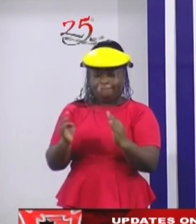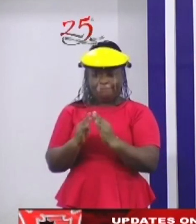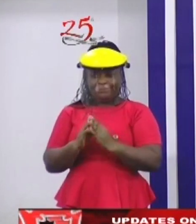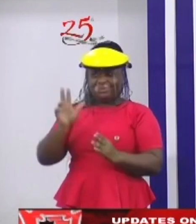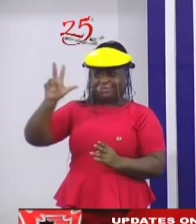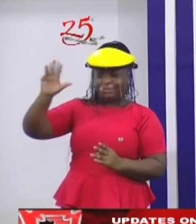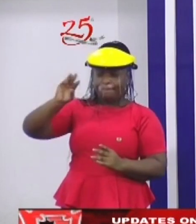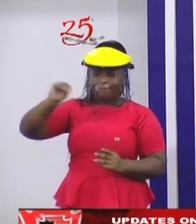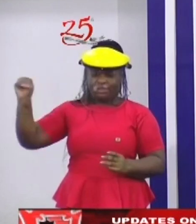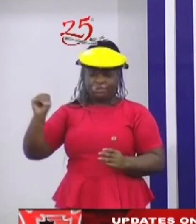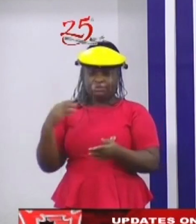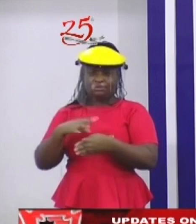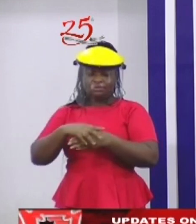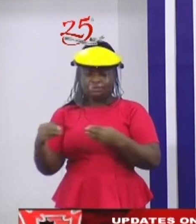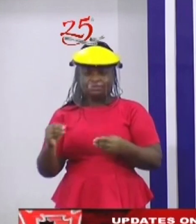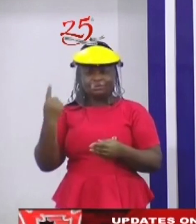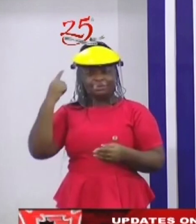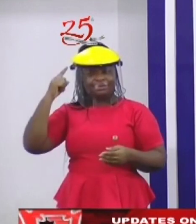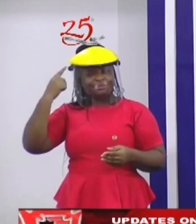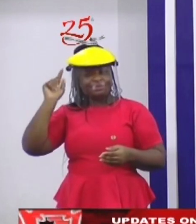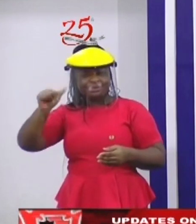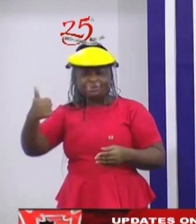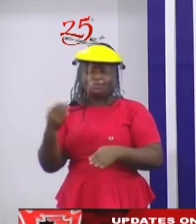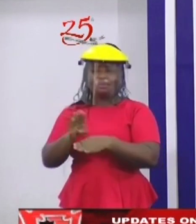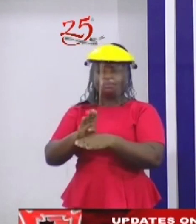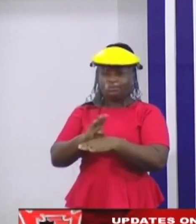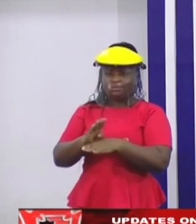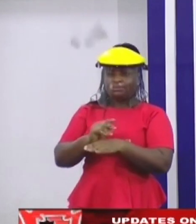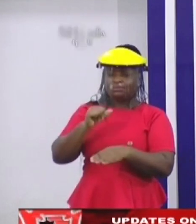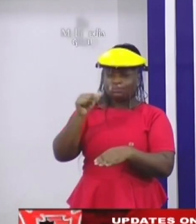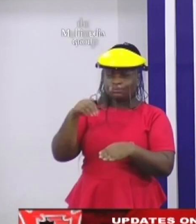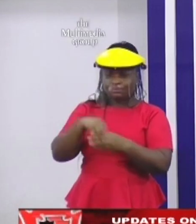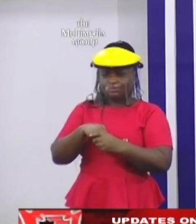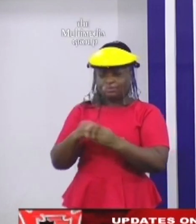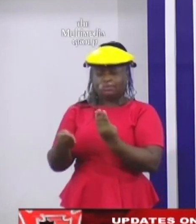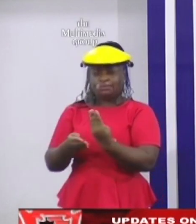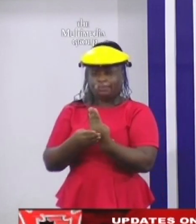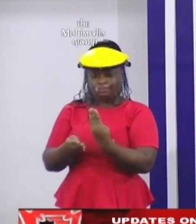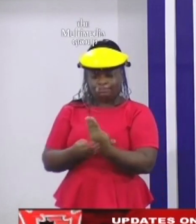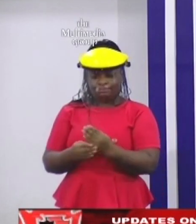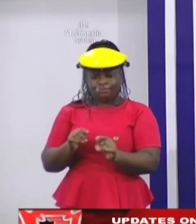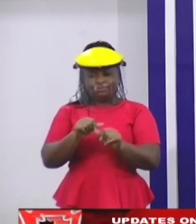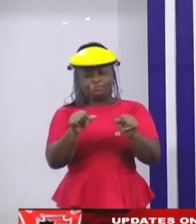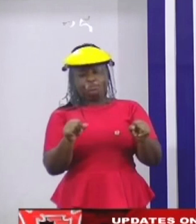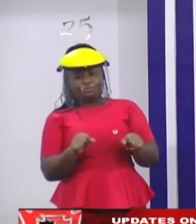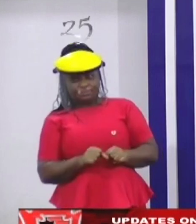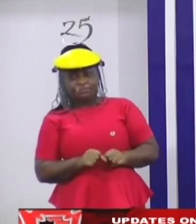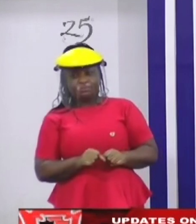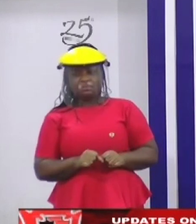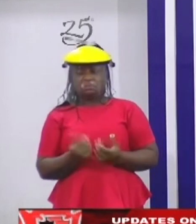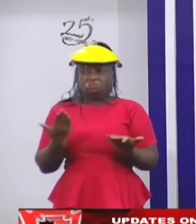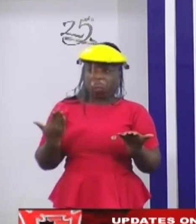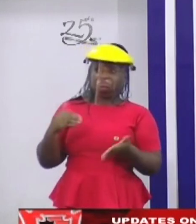billion Ghana cedis for other categories of businesses that are not in the small and micro space,